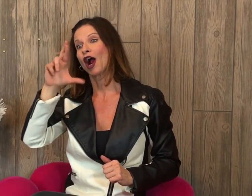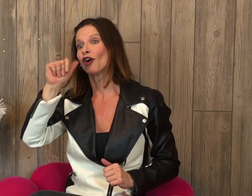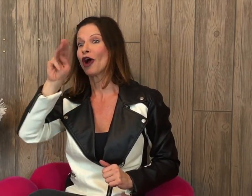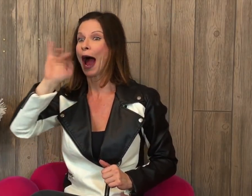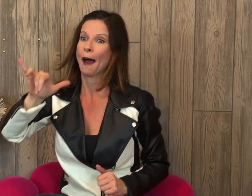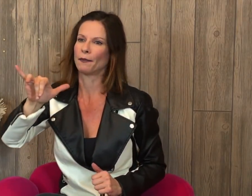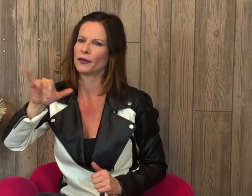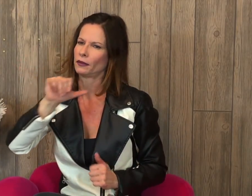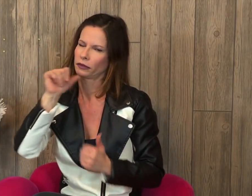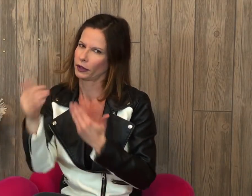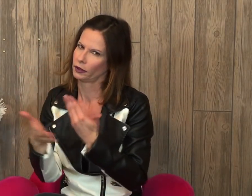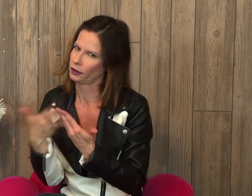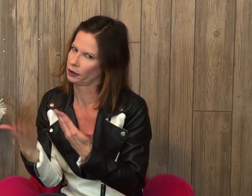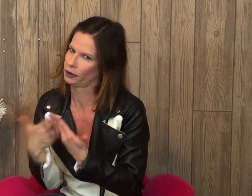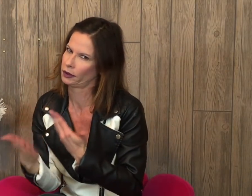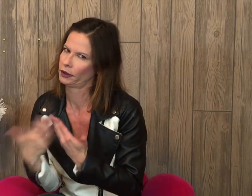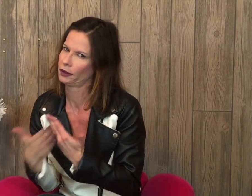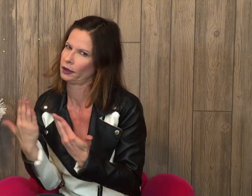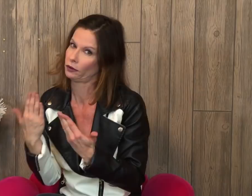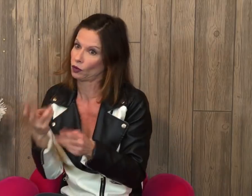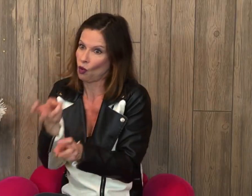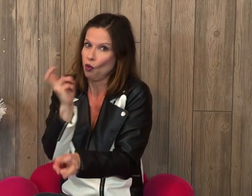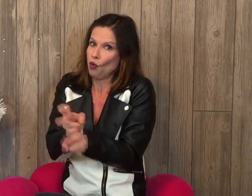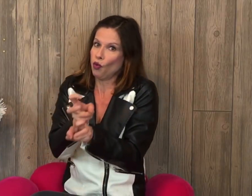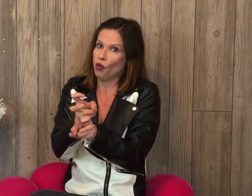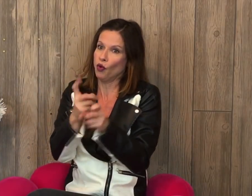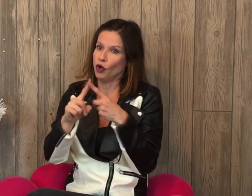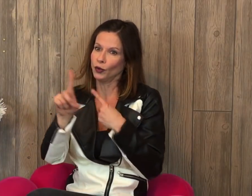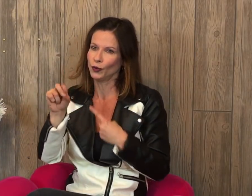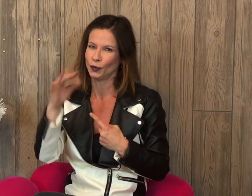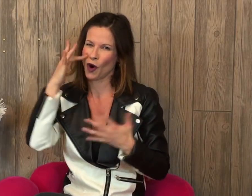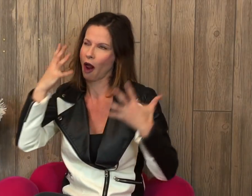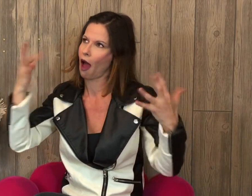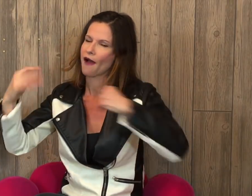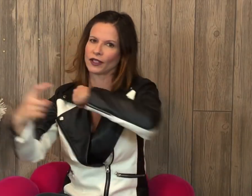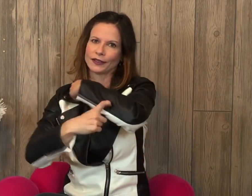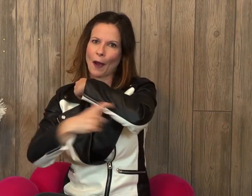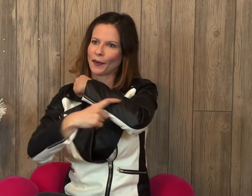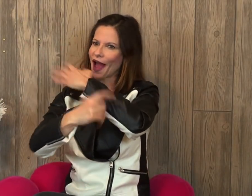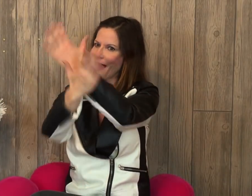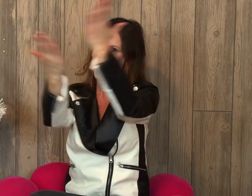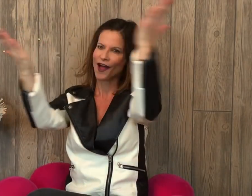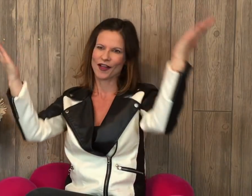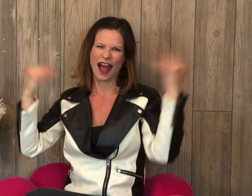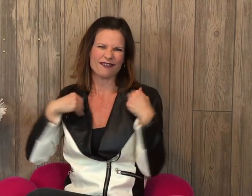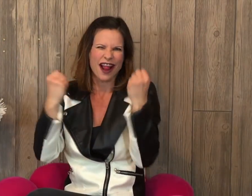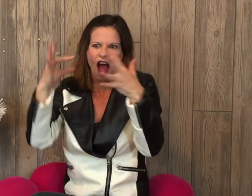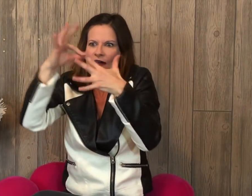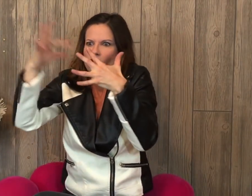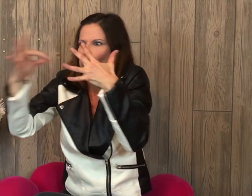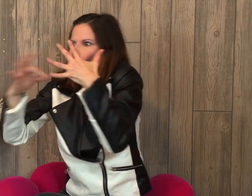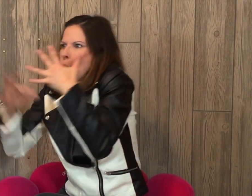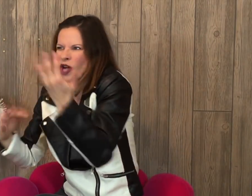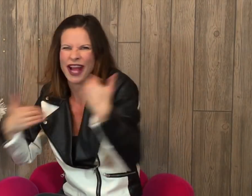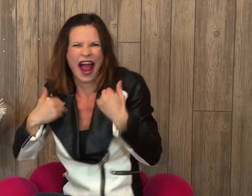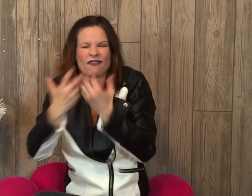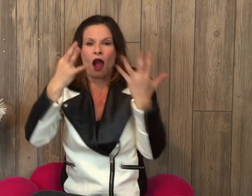You know, monogamy is not easy. It's hard to do. There's a lot of temptation out there. There are a lot of